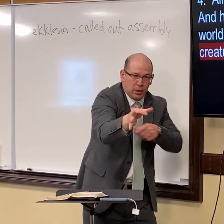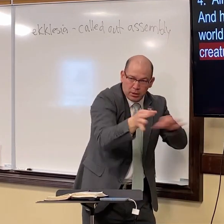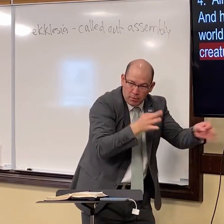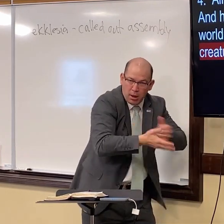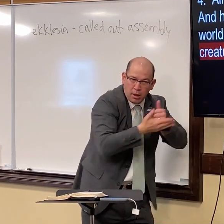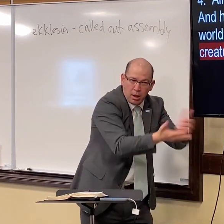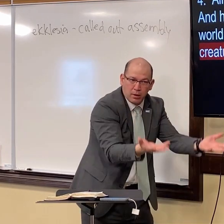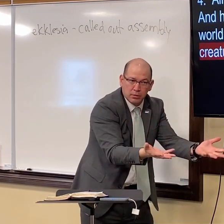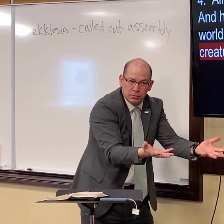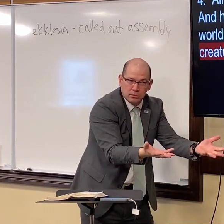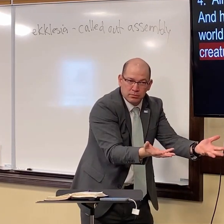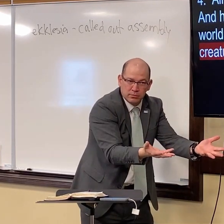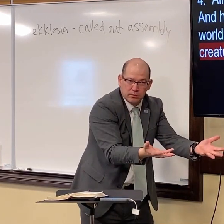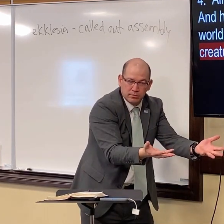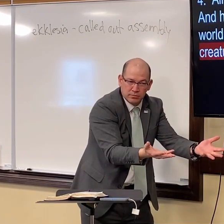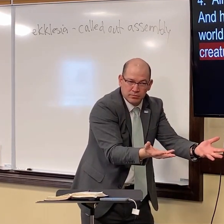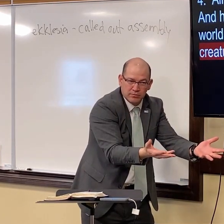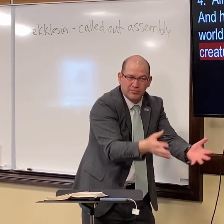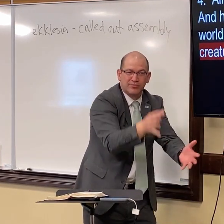Trusting in Him for salvation.